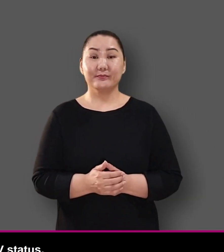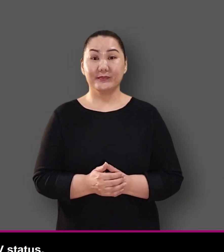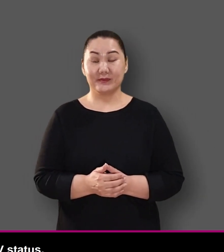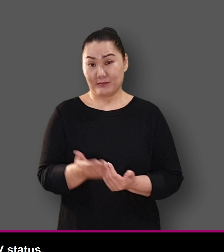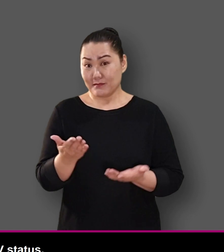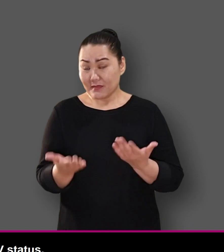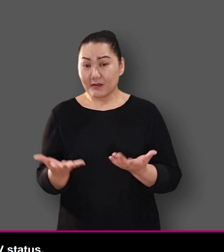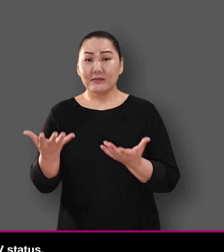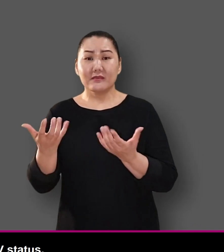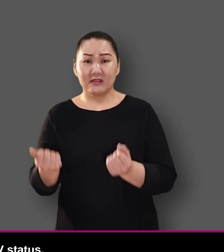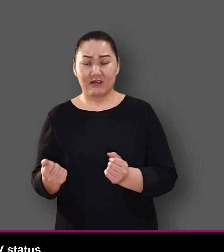HIV status,